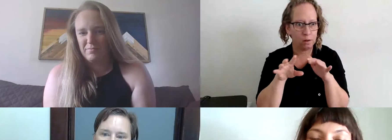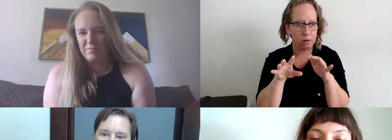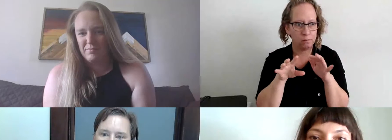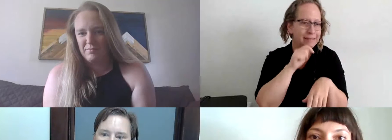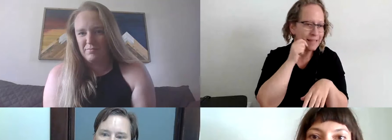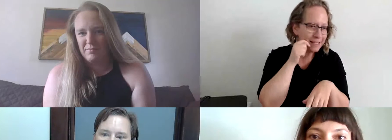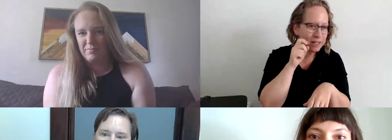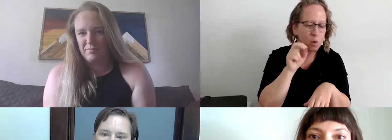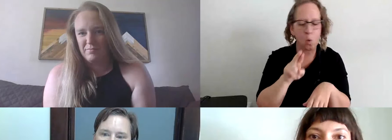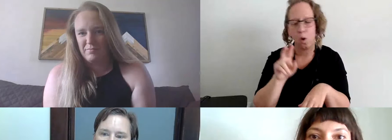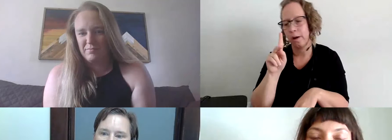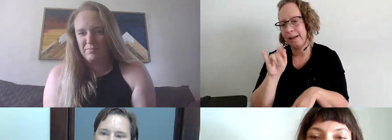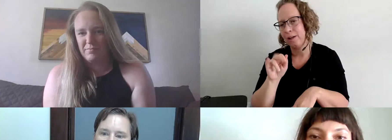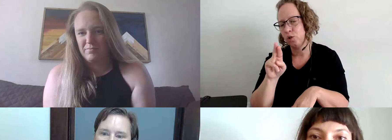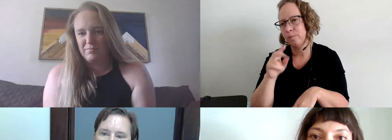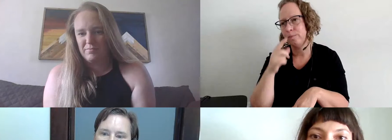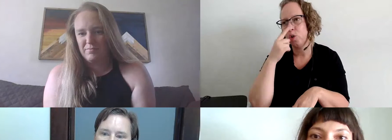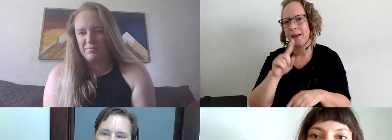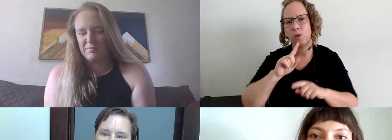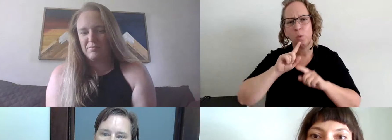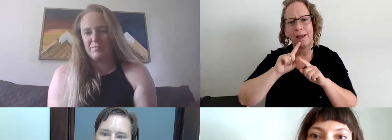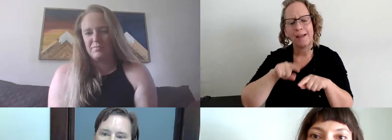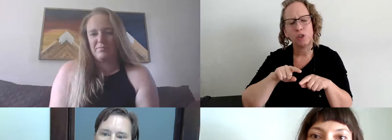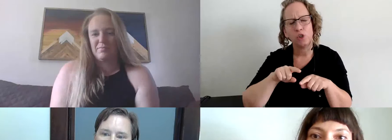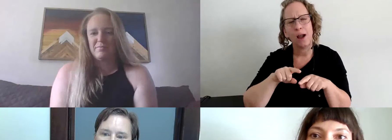Tatiana or Kirsten, if you could answer.